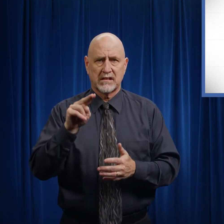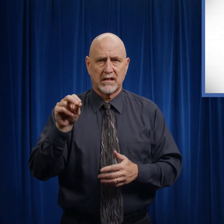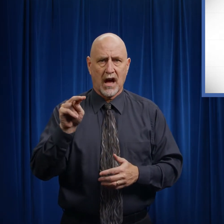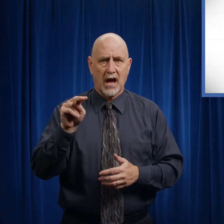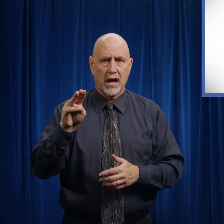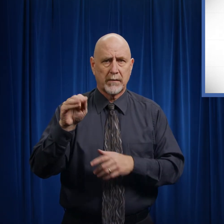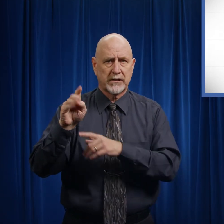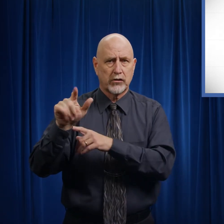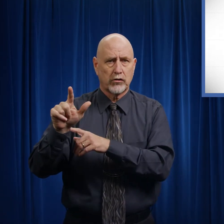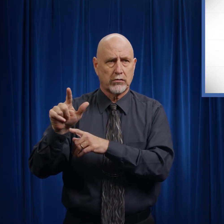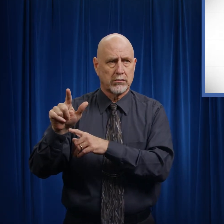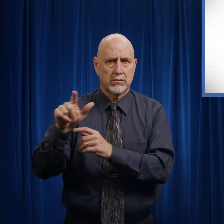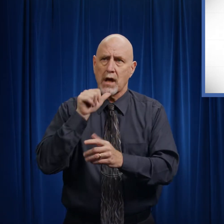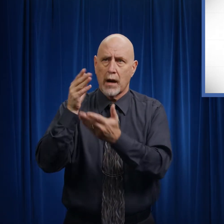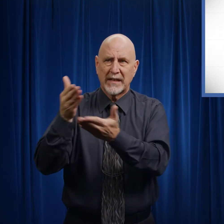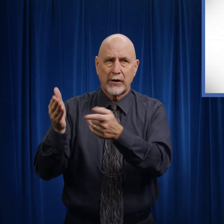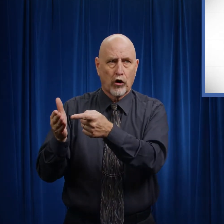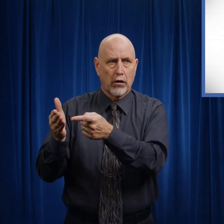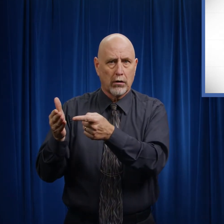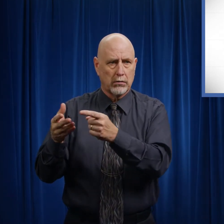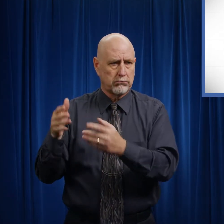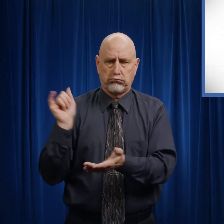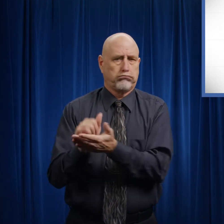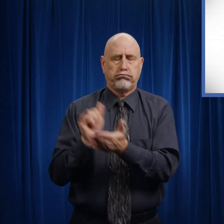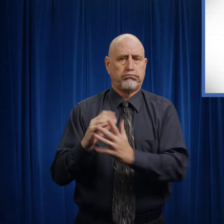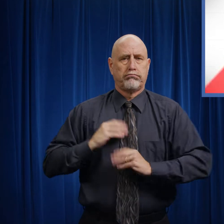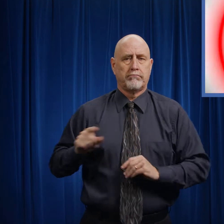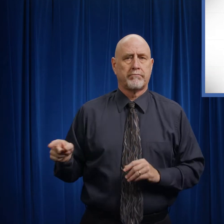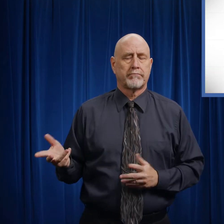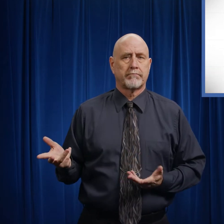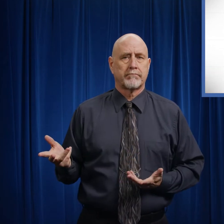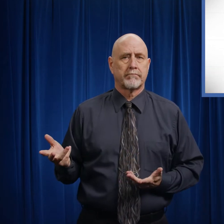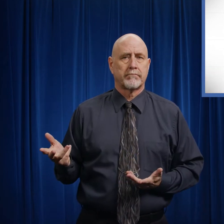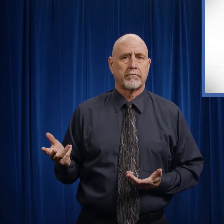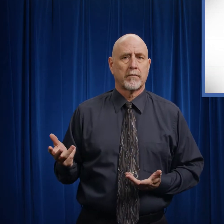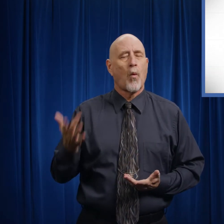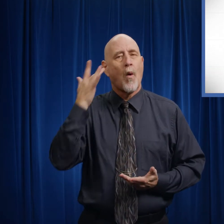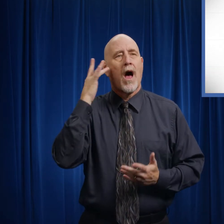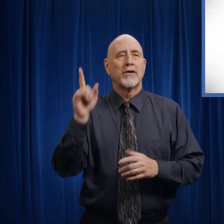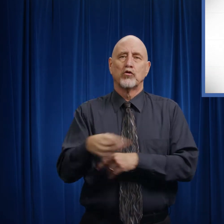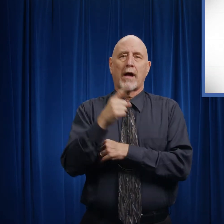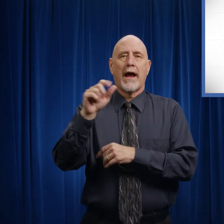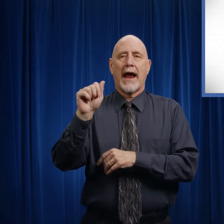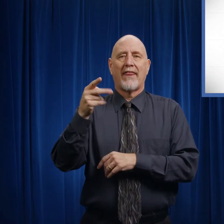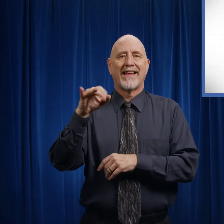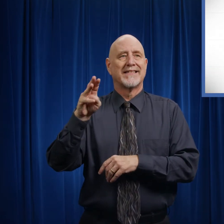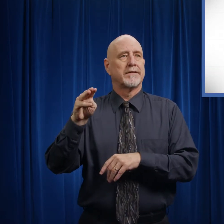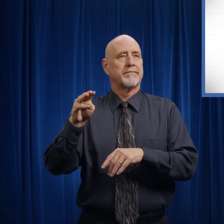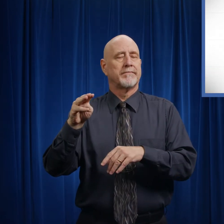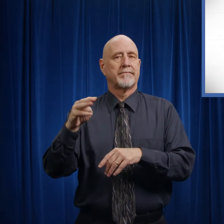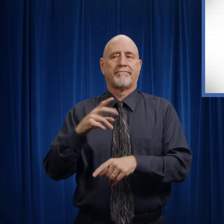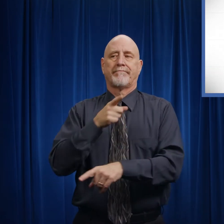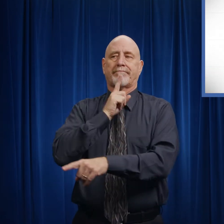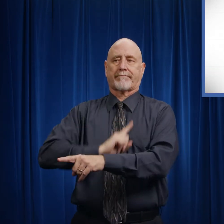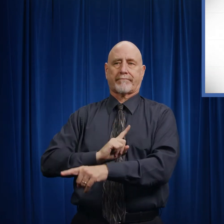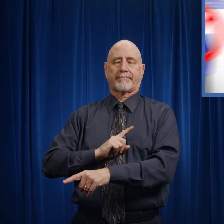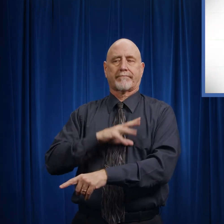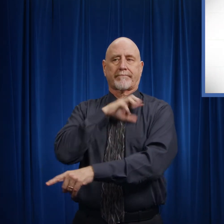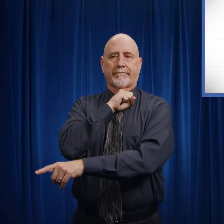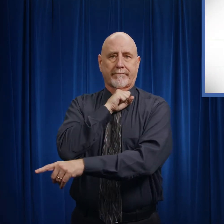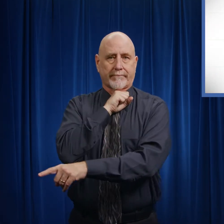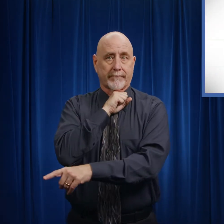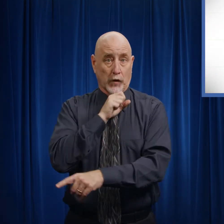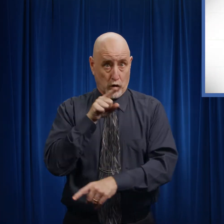a non-materialistic answer, and that simply cannot be the case. And that's why modern atheism is forced